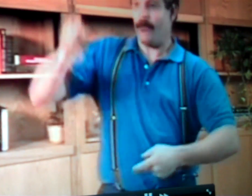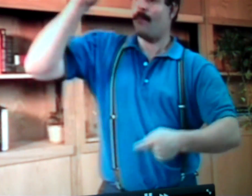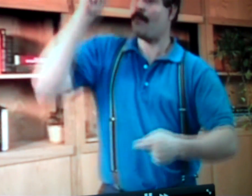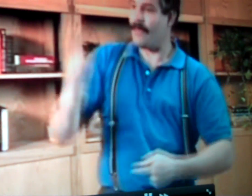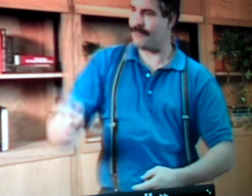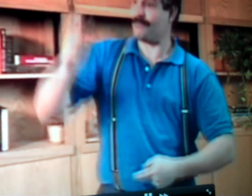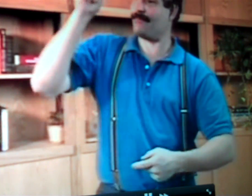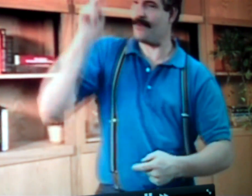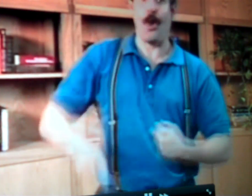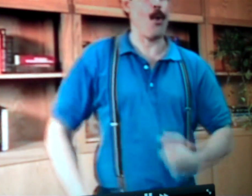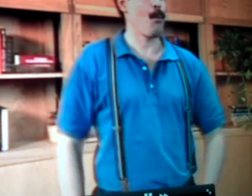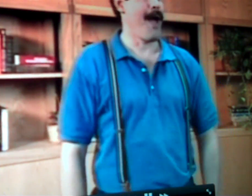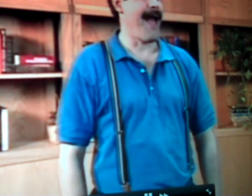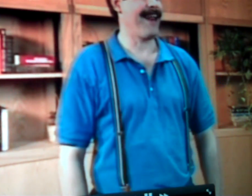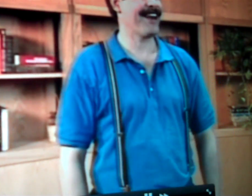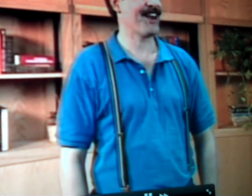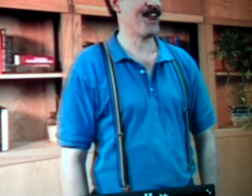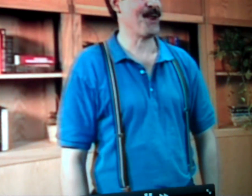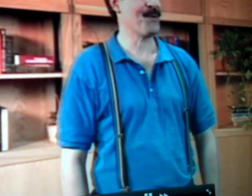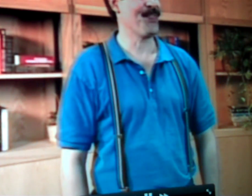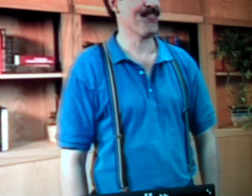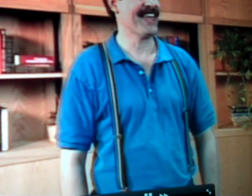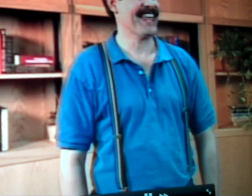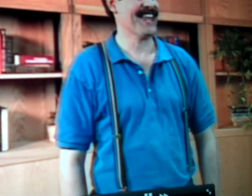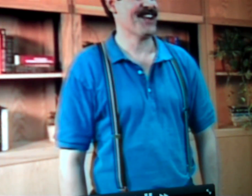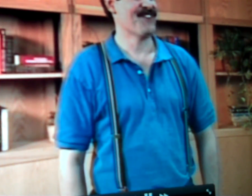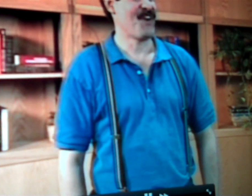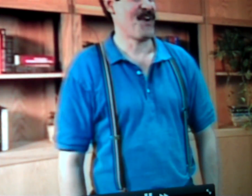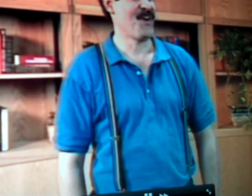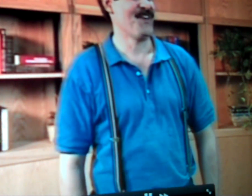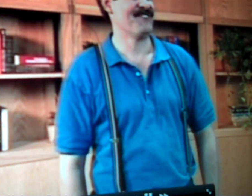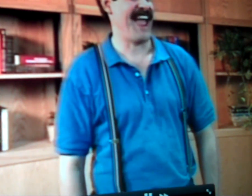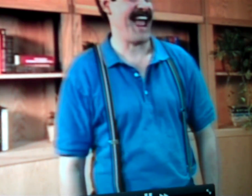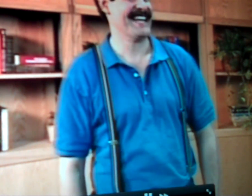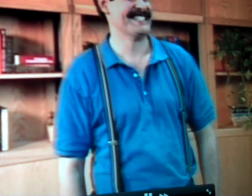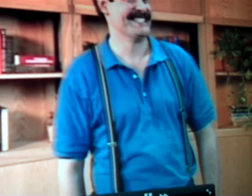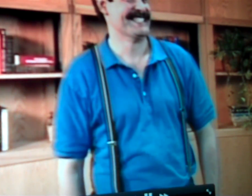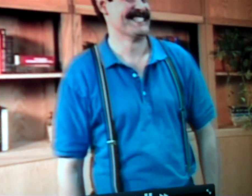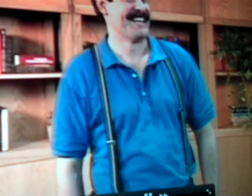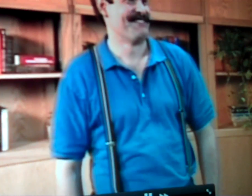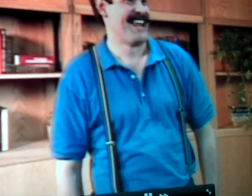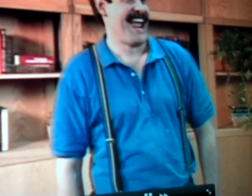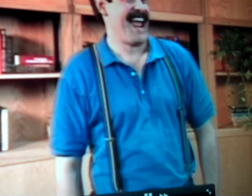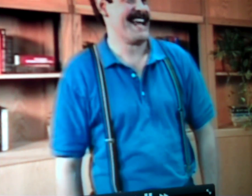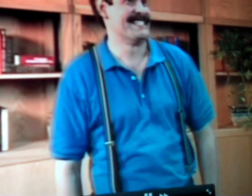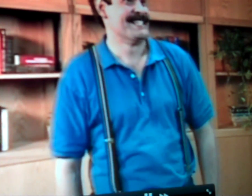and I showed them that I was able to say my numbers.